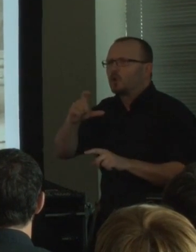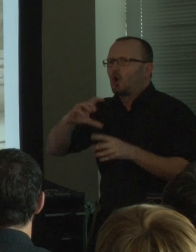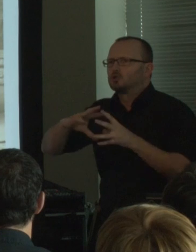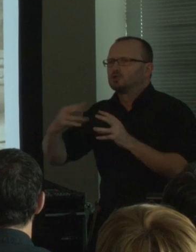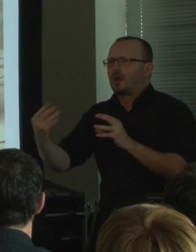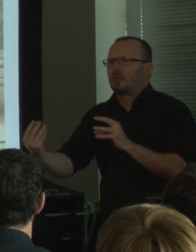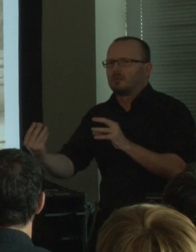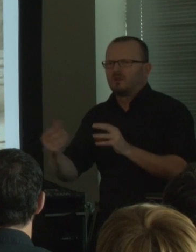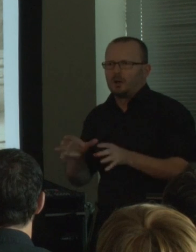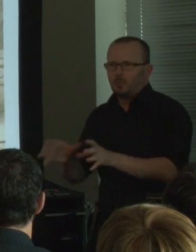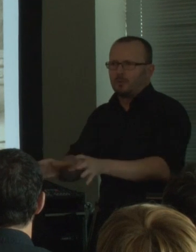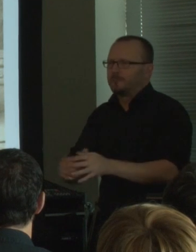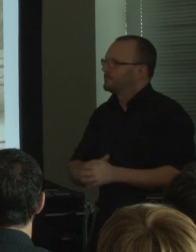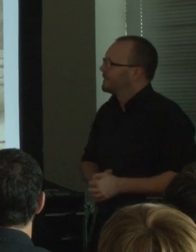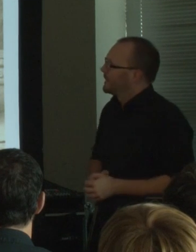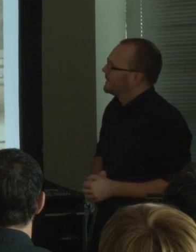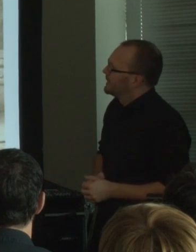there.